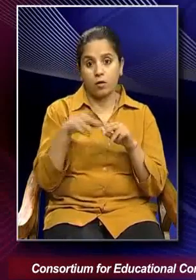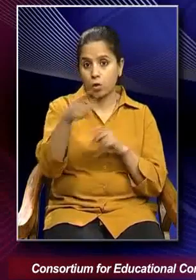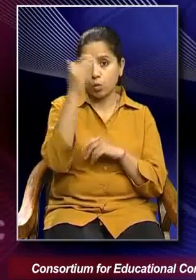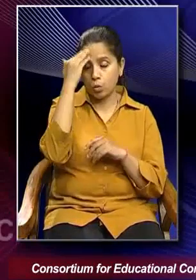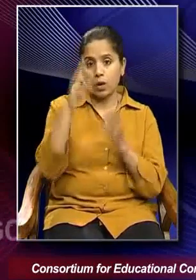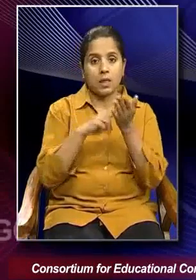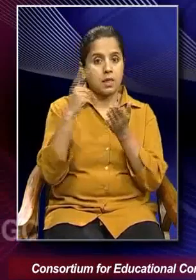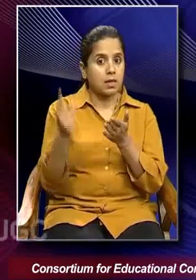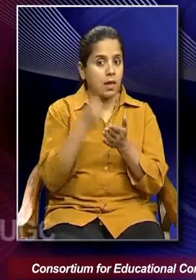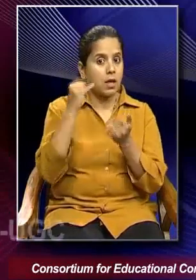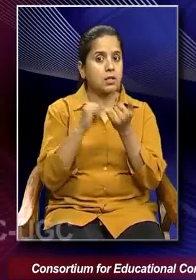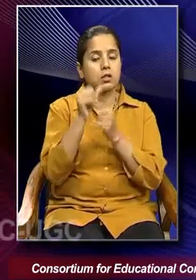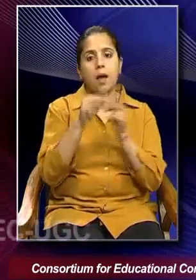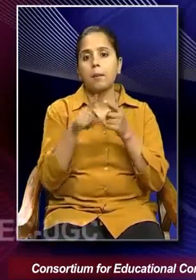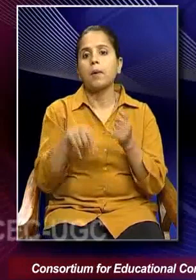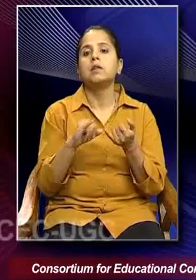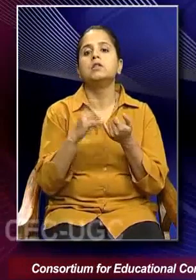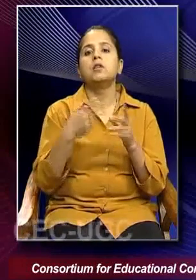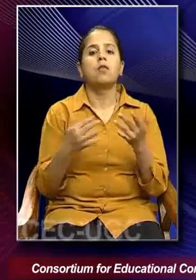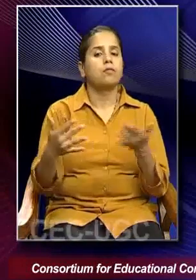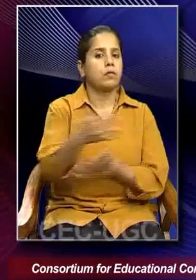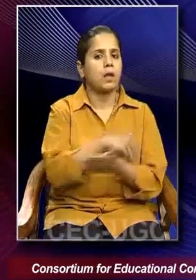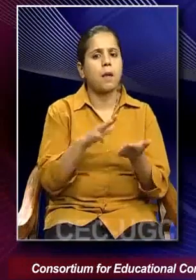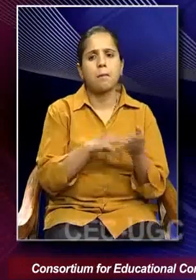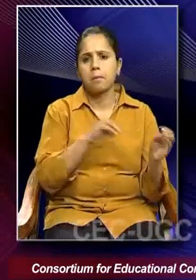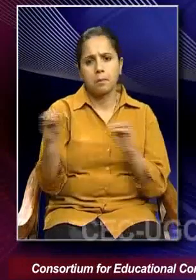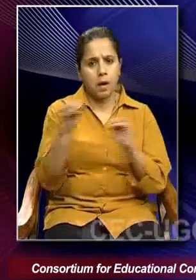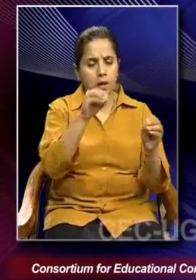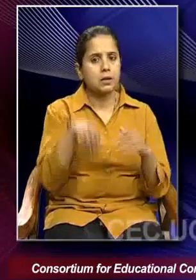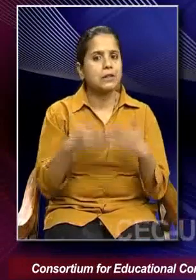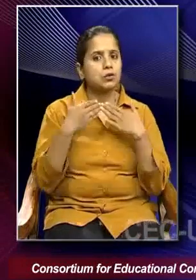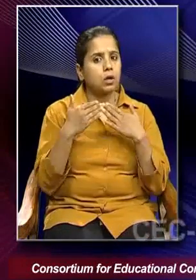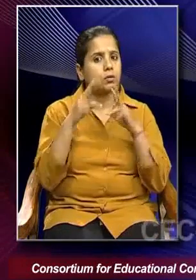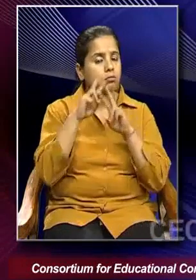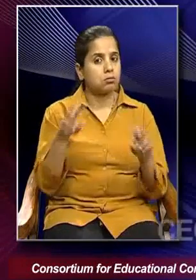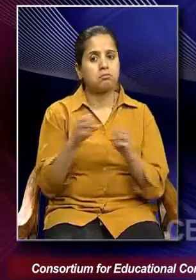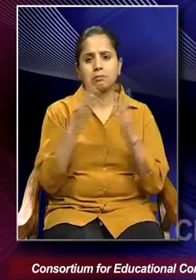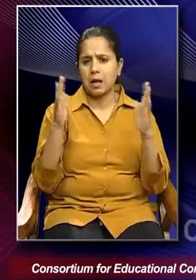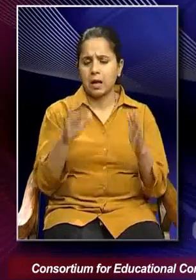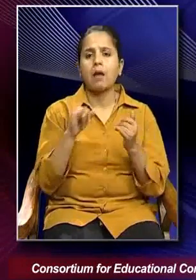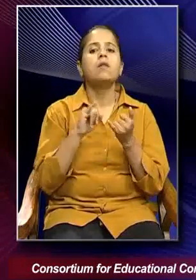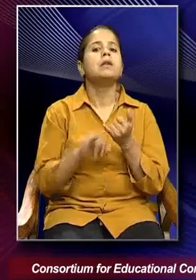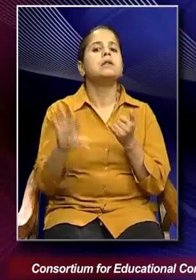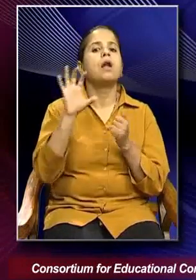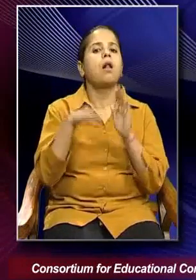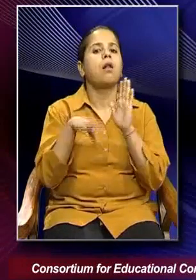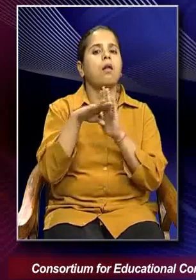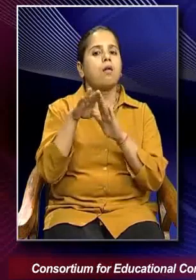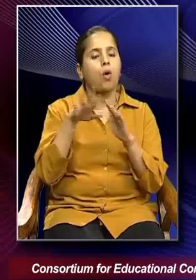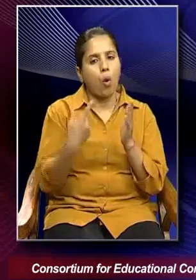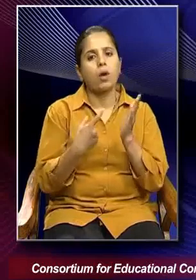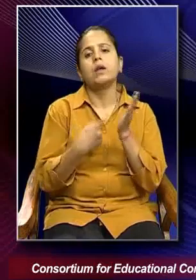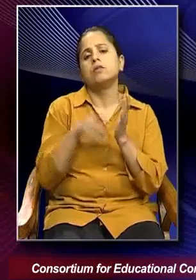National Sample Survey, and migration studies are actually conducted largely at the state level or at the regional